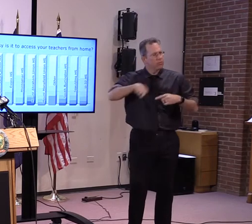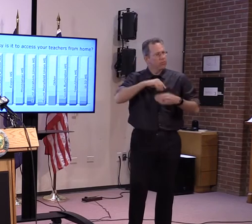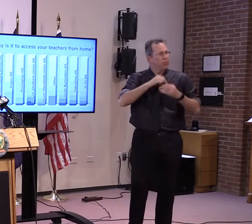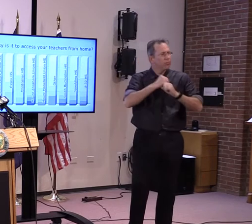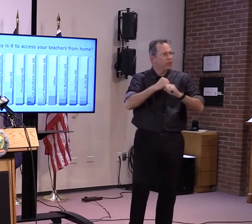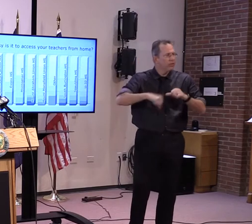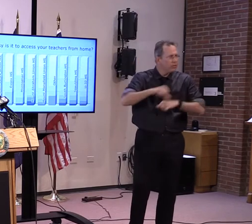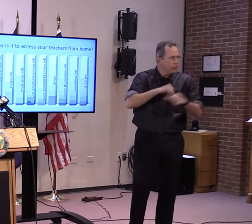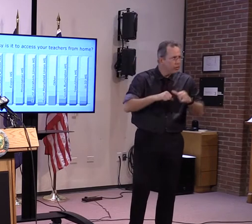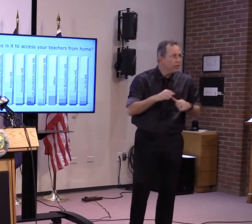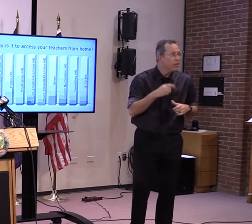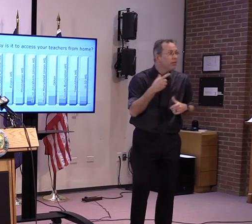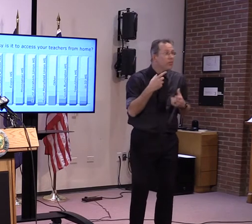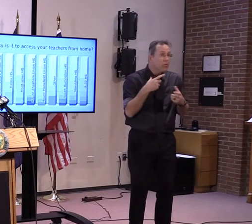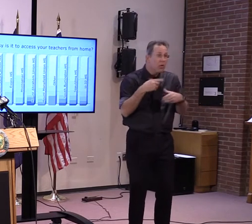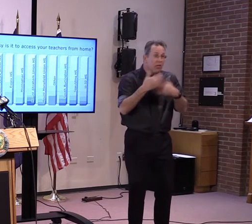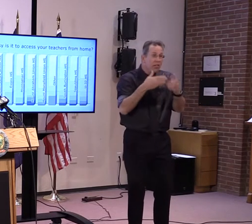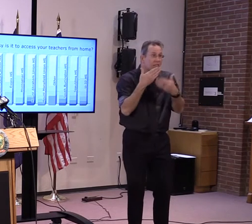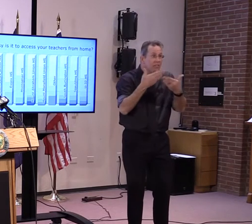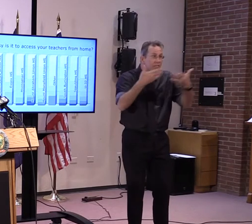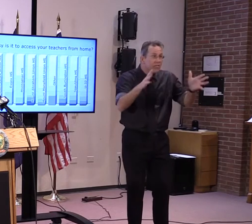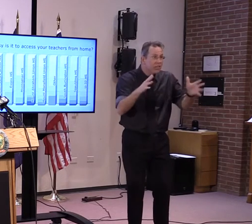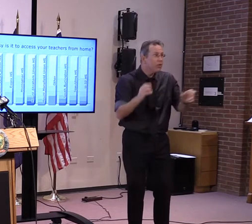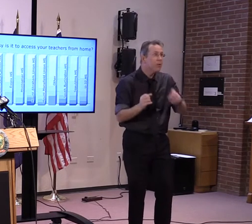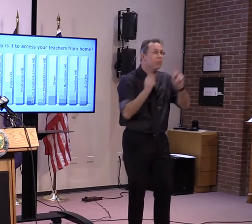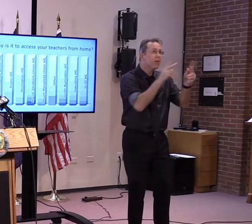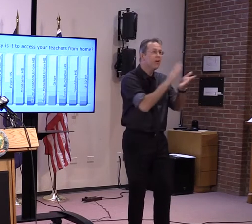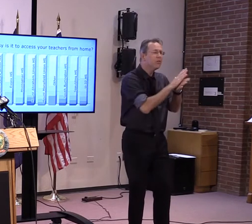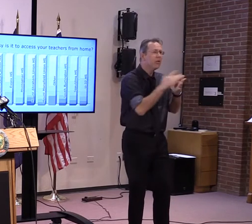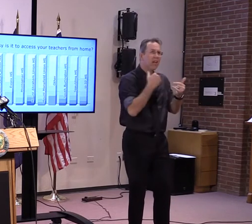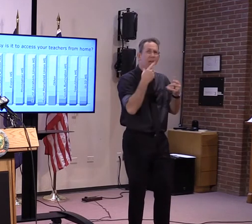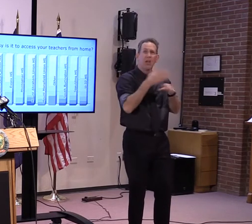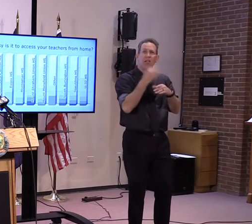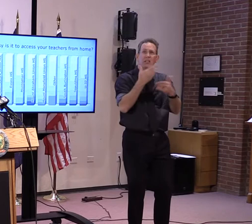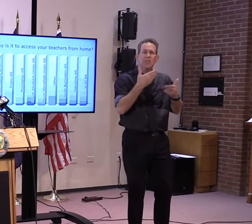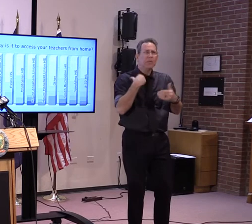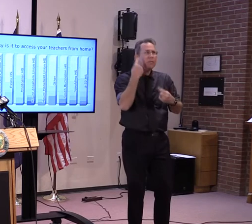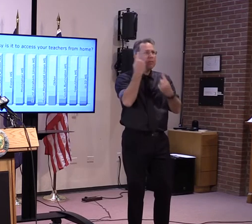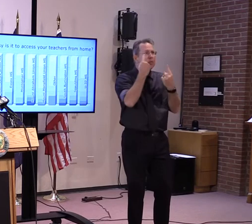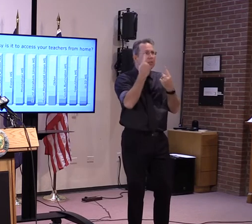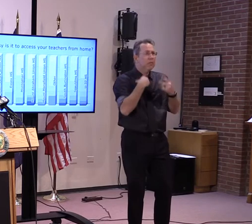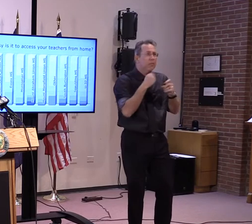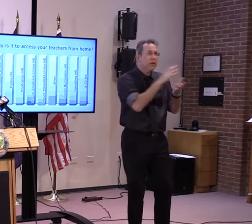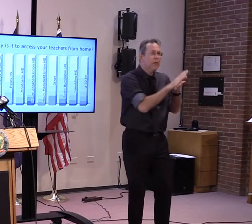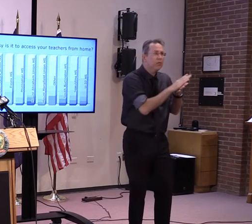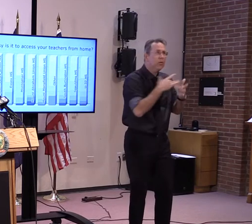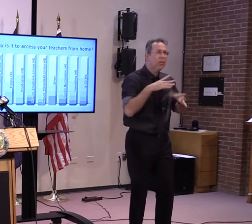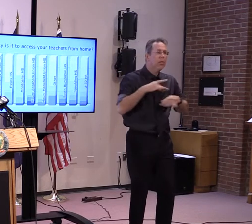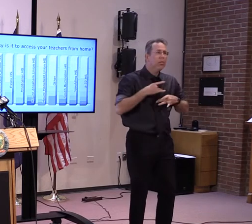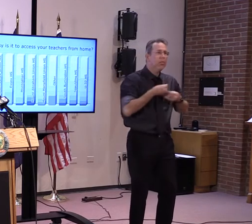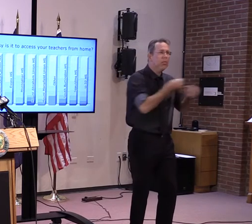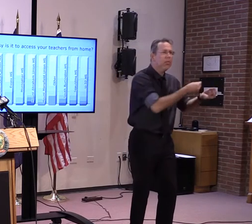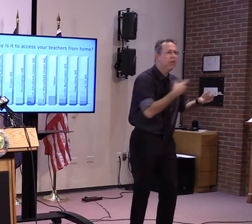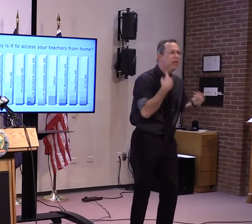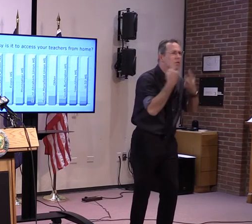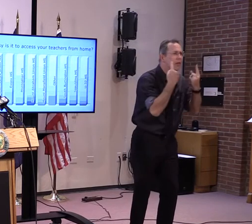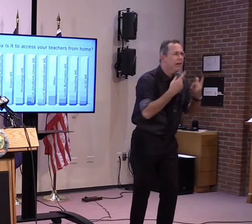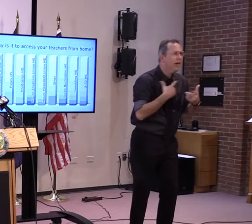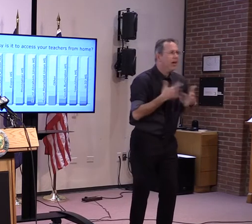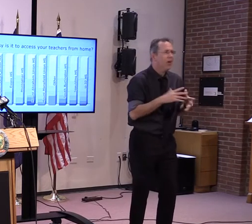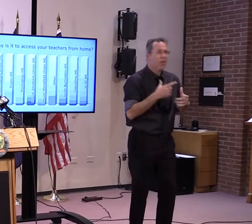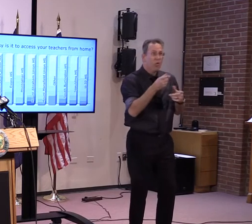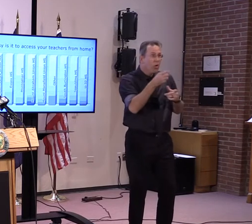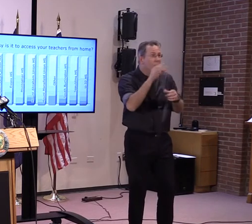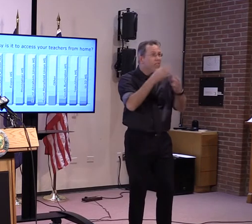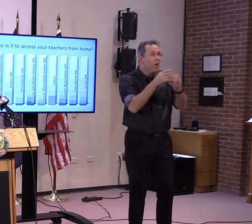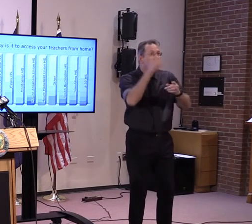go into the building, because I know for a fact that there are going to be kids that are going to travel and get exposed and possibly bring it to school. And I don't want